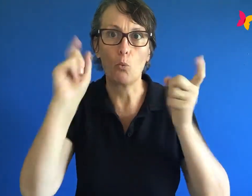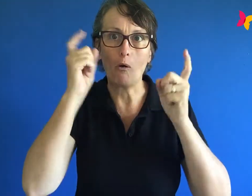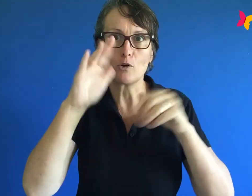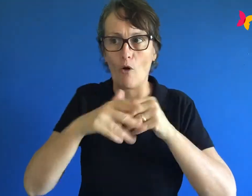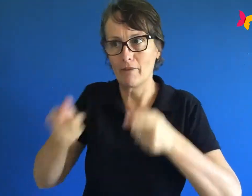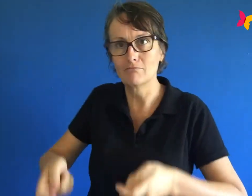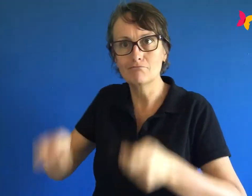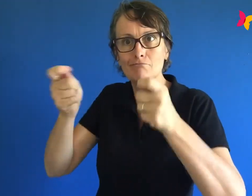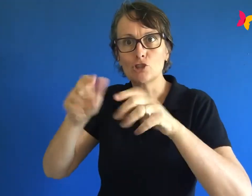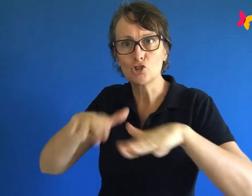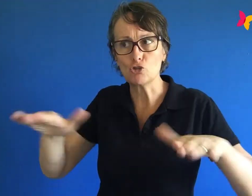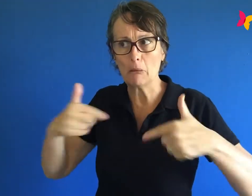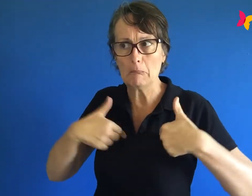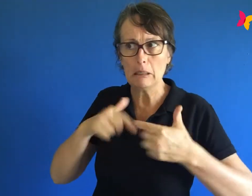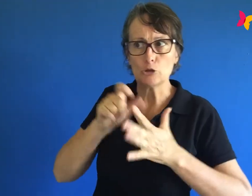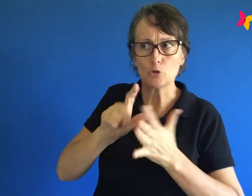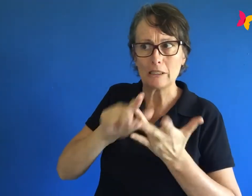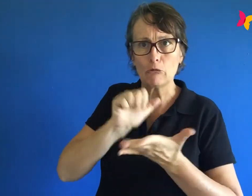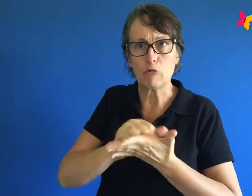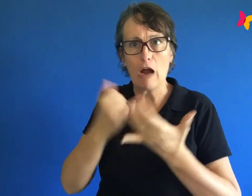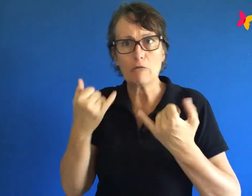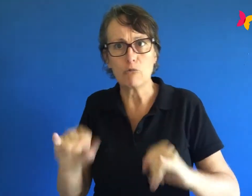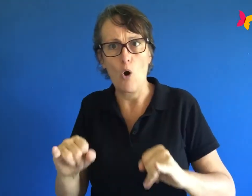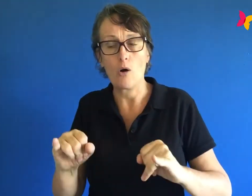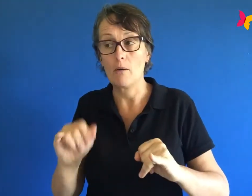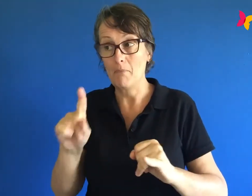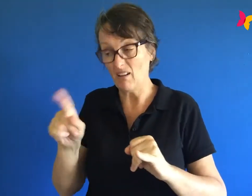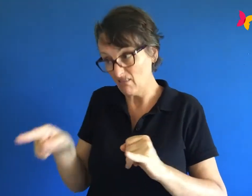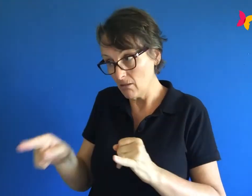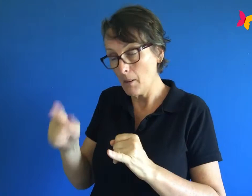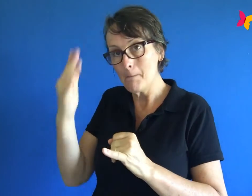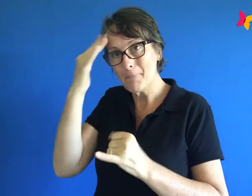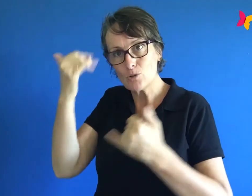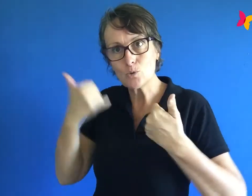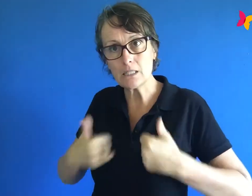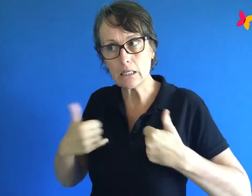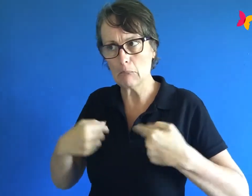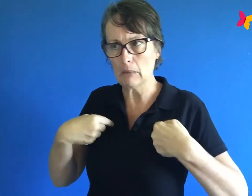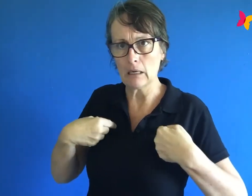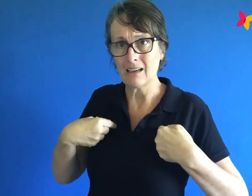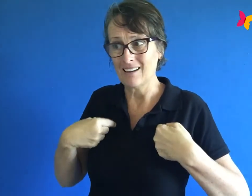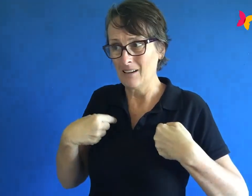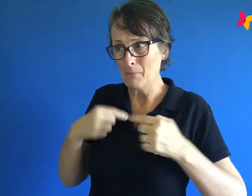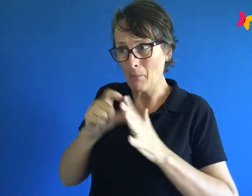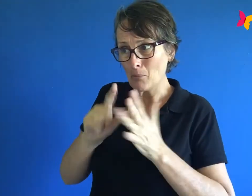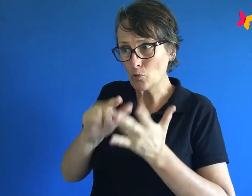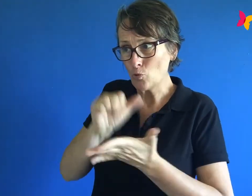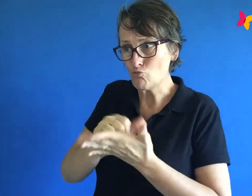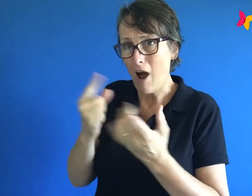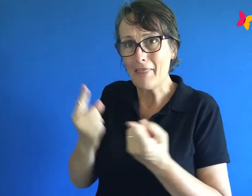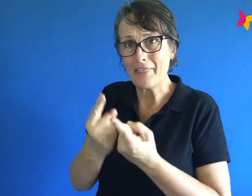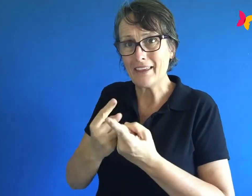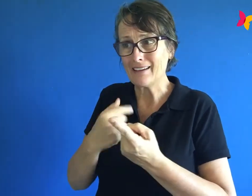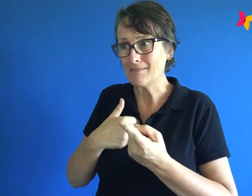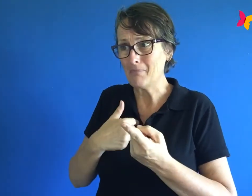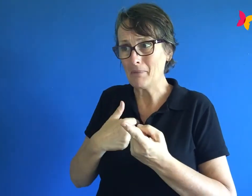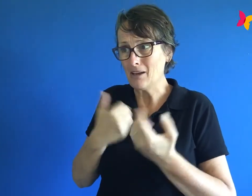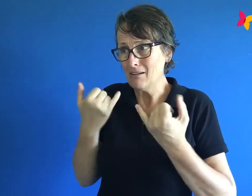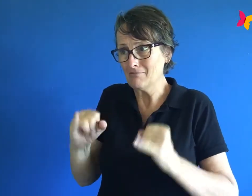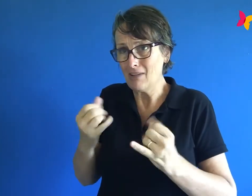Literally. When there's an overlay of mental illness, you really second guess what you're doing. Is this the right thing to do? Did I